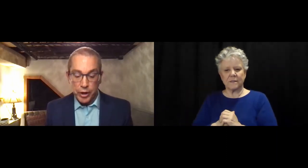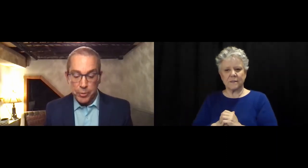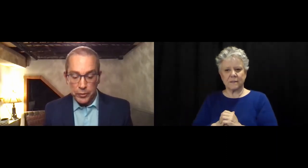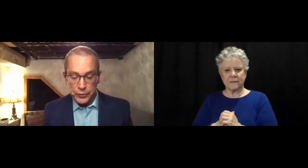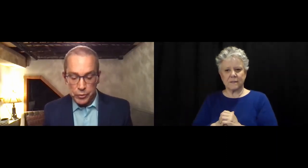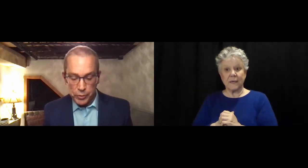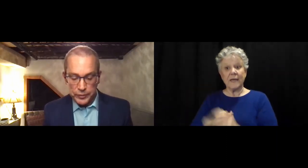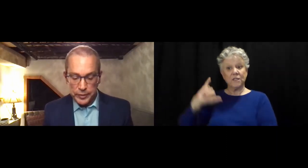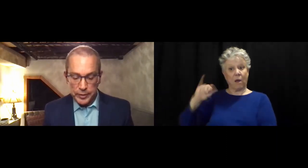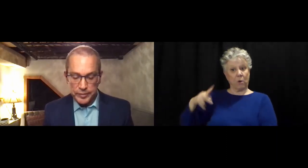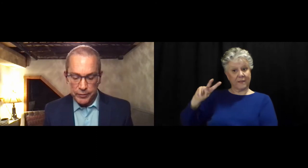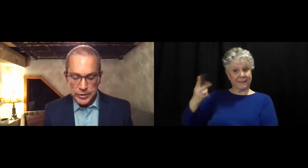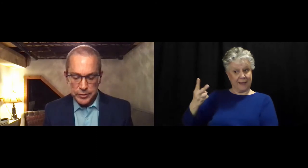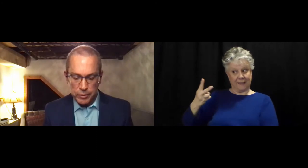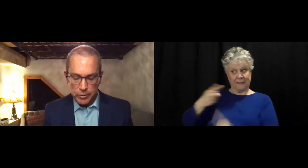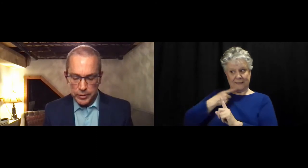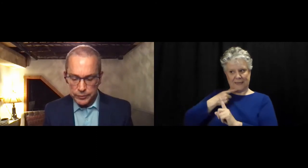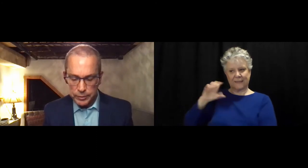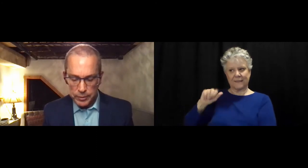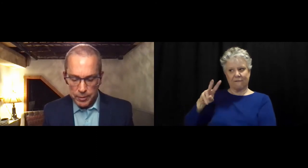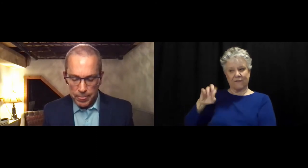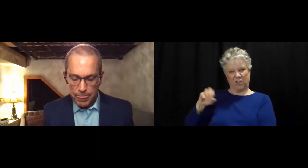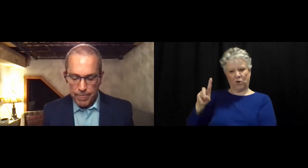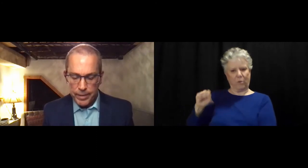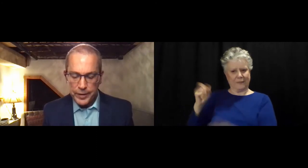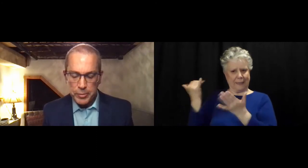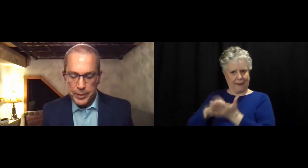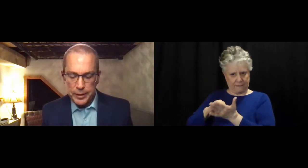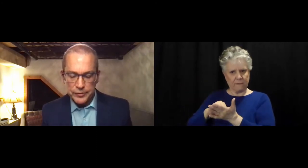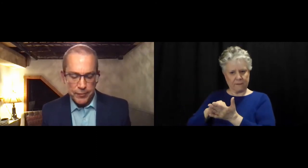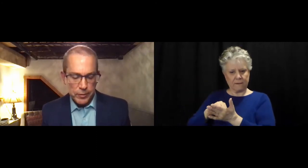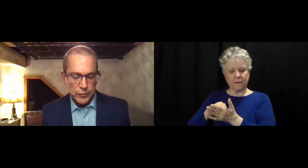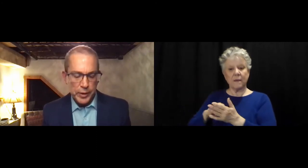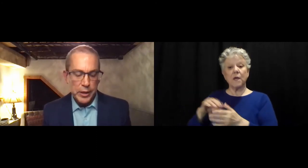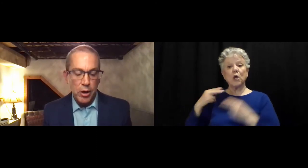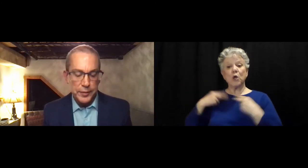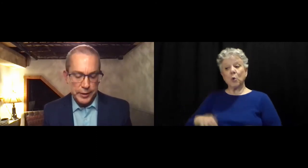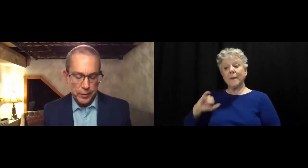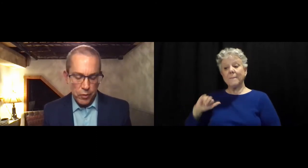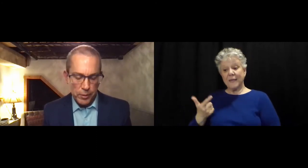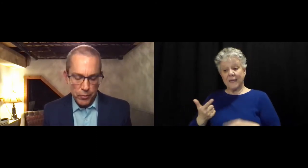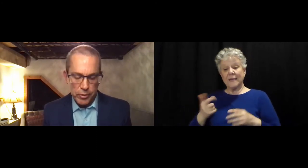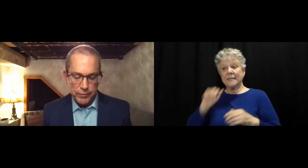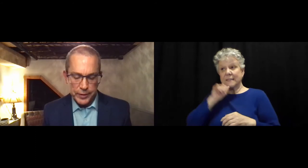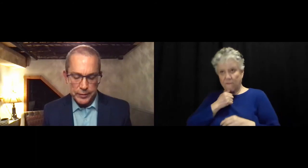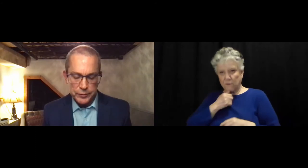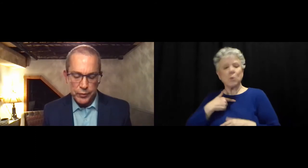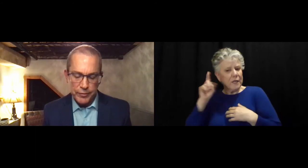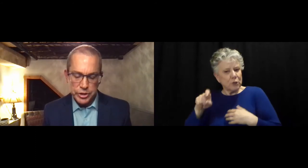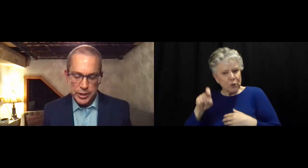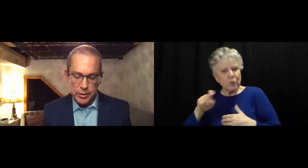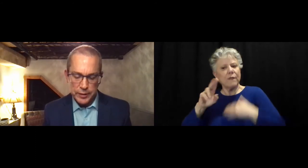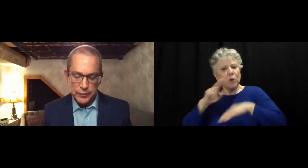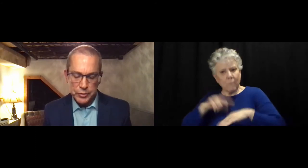As John Paul II puts it in Salvici Doloris, the human being suffers when he ought, in the normal order of things, to